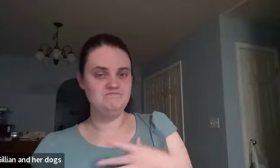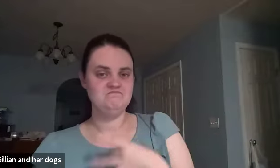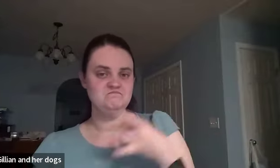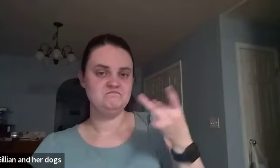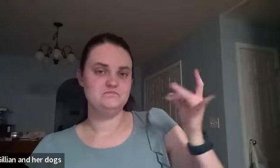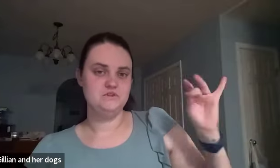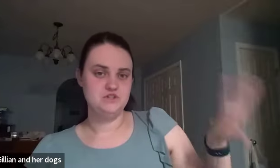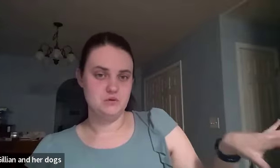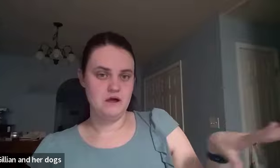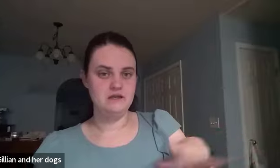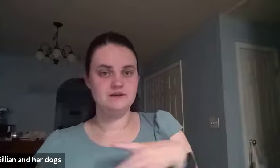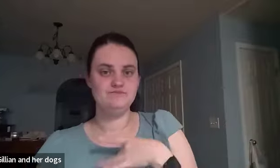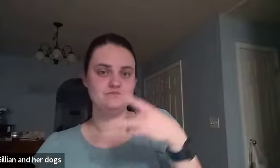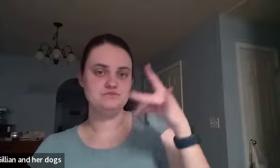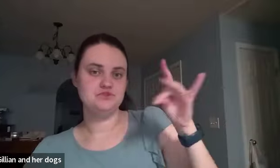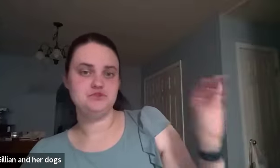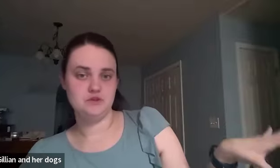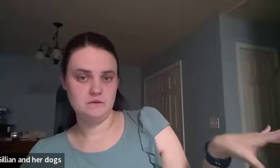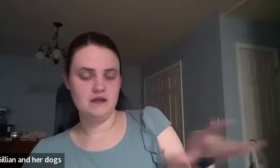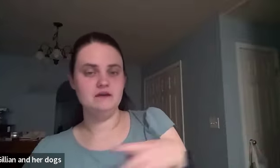away. Don't like, don't like.